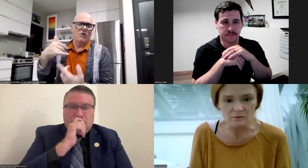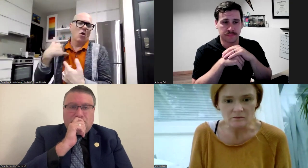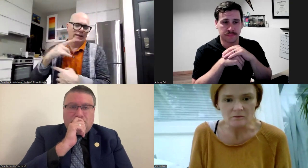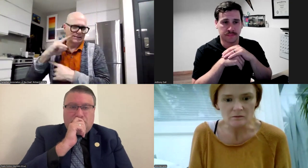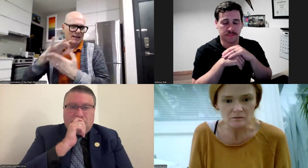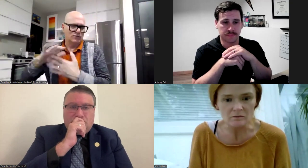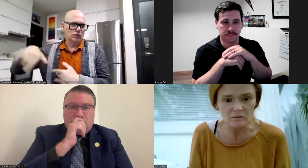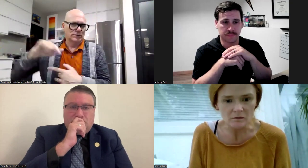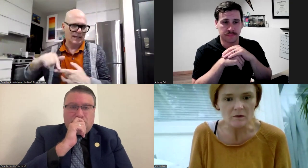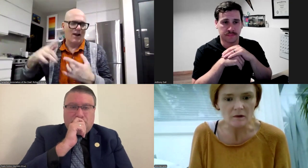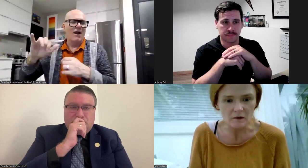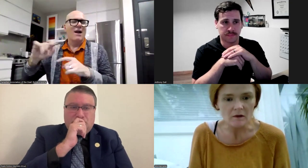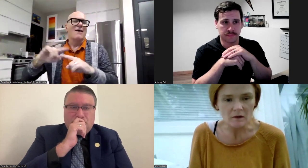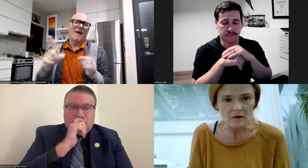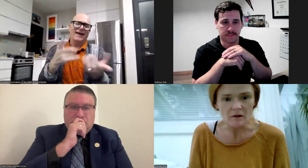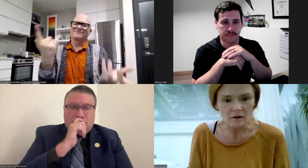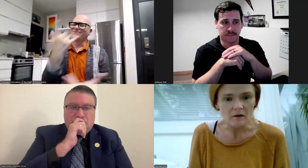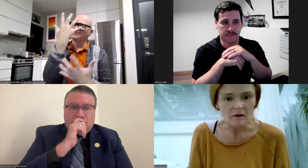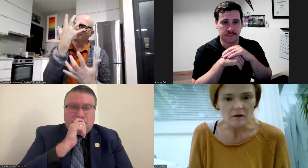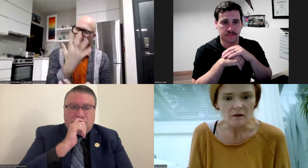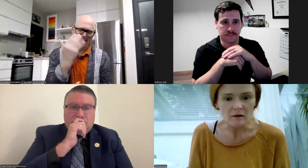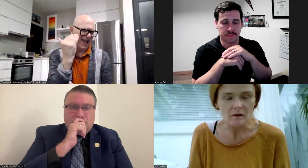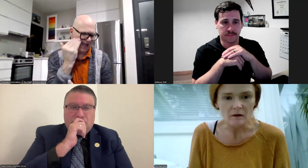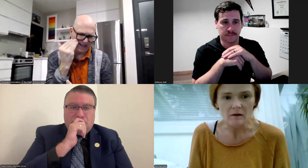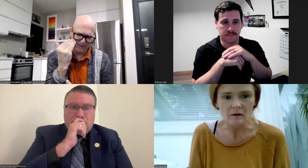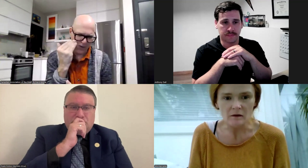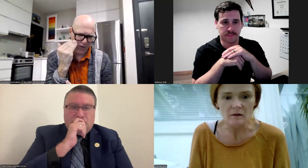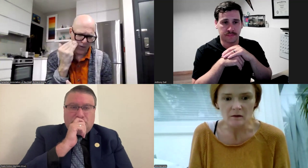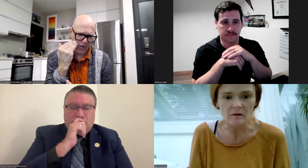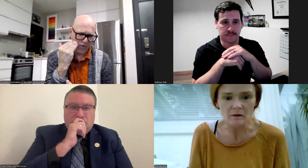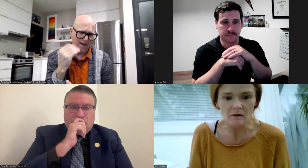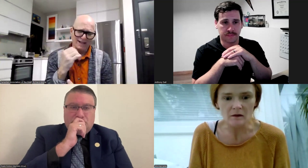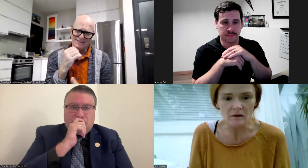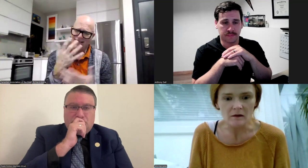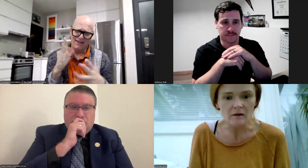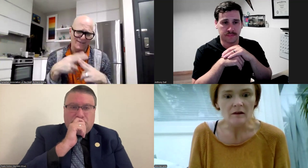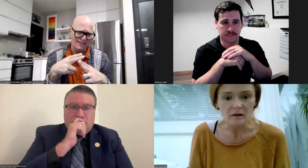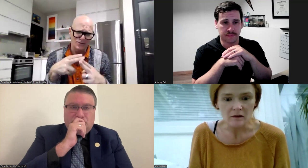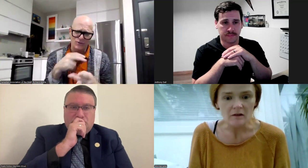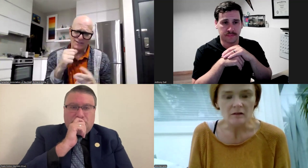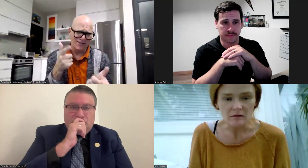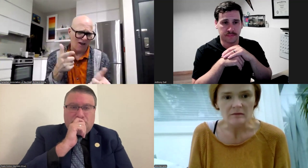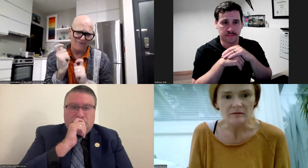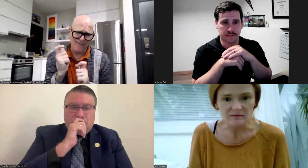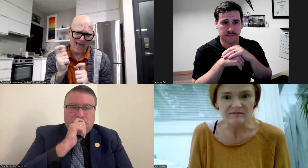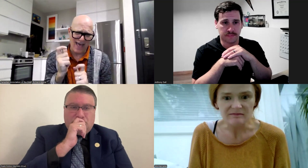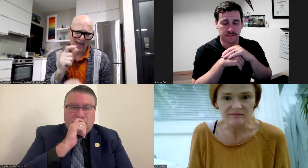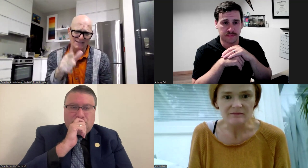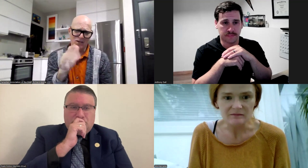Declaration on the Rights of Sign Language for Deaf Children. Use those articles for advocacy for your children. And unfortunately, it's really